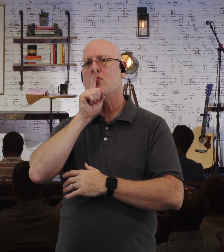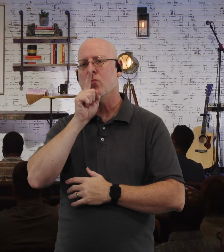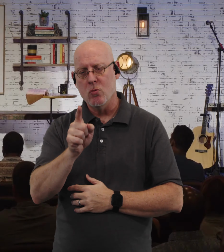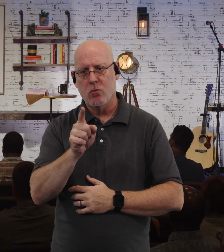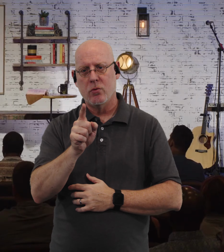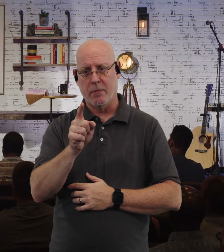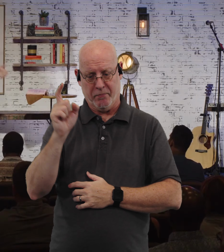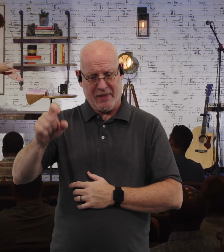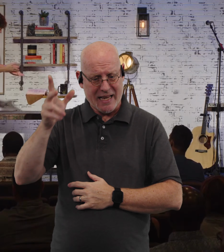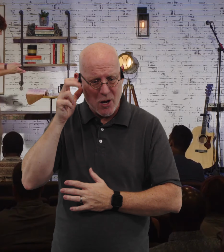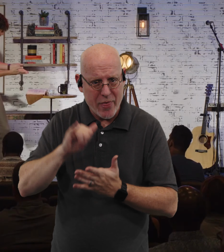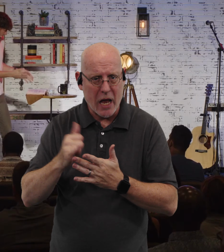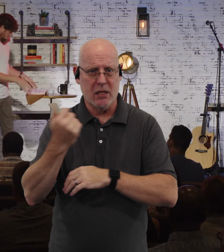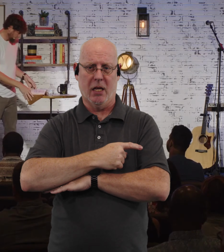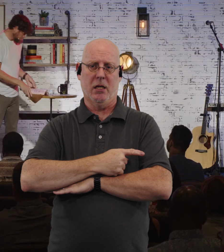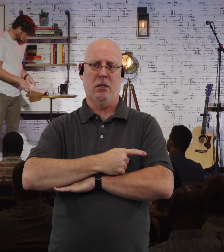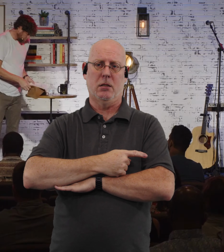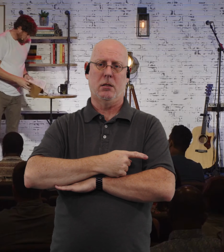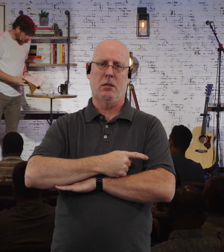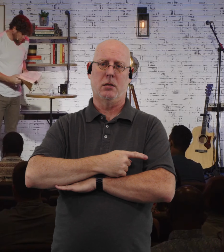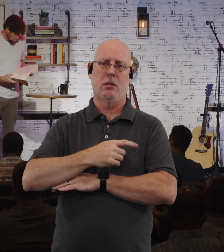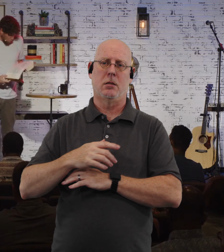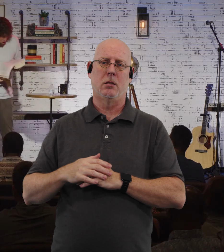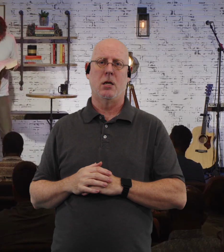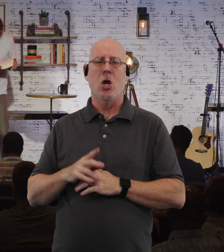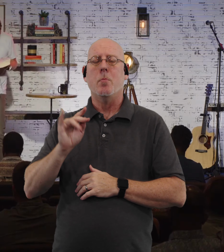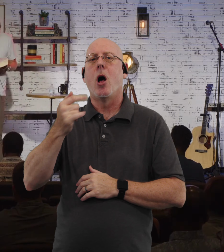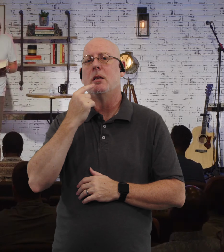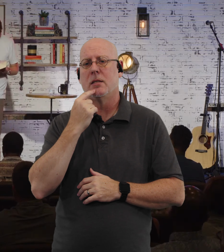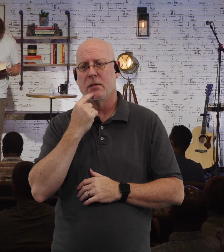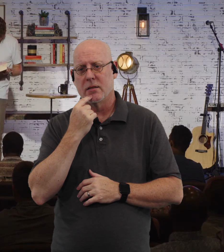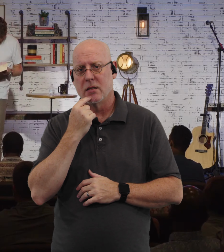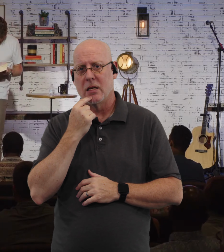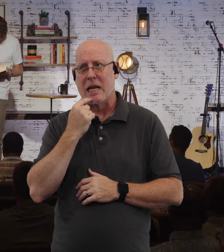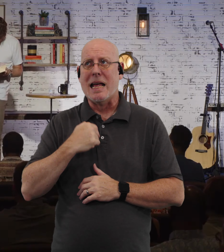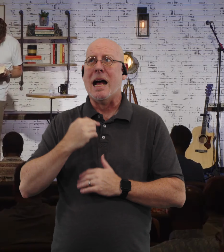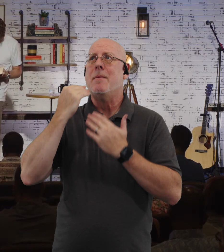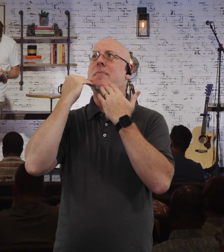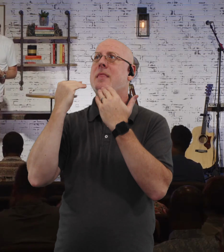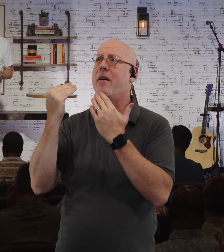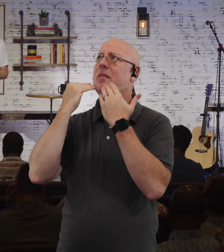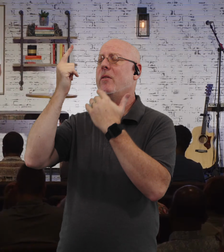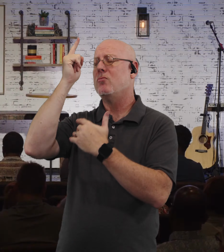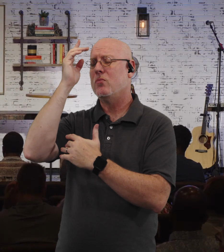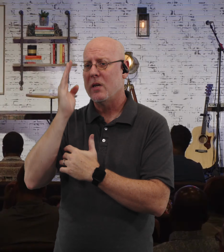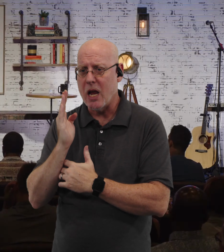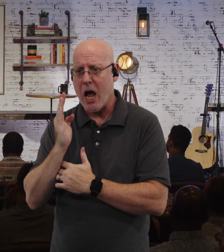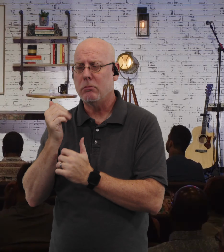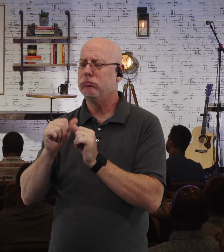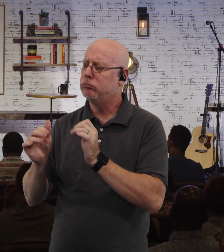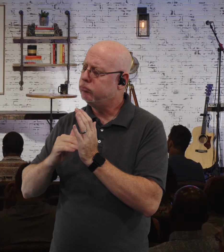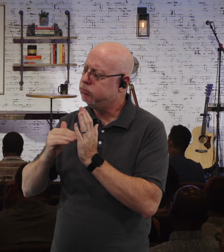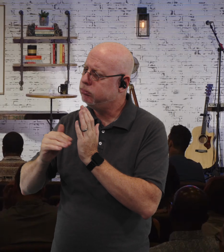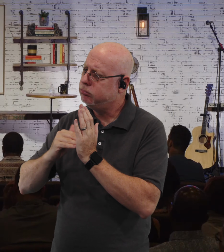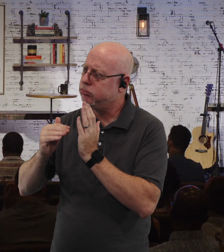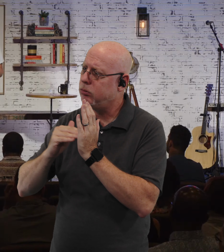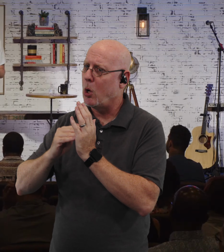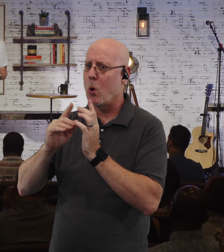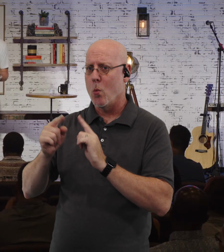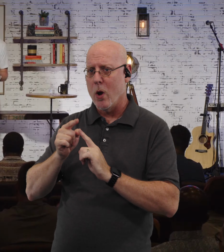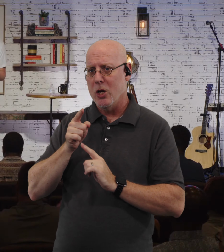truth. And we need to hear that today. Paul says here, I am thankful to God constantly